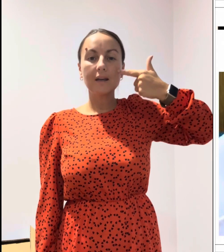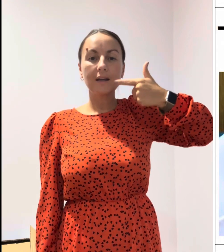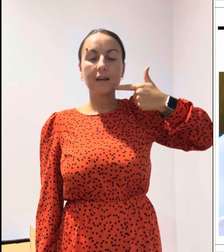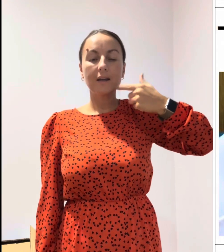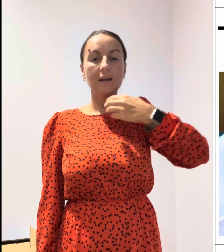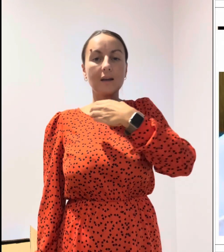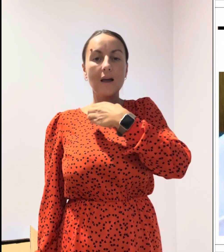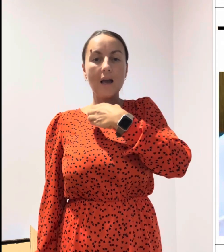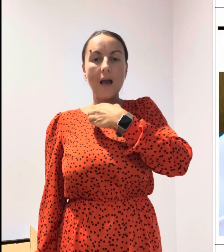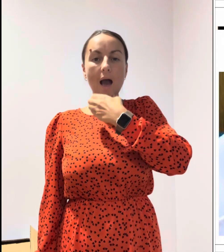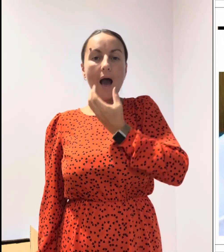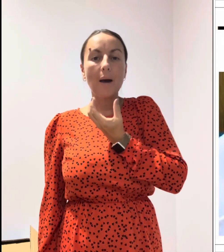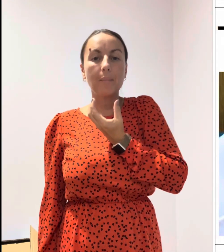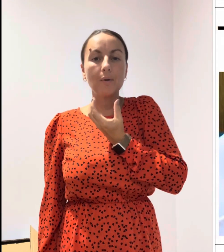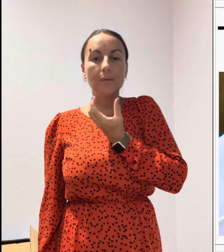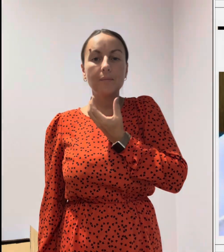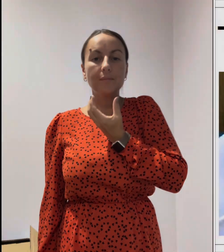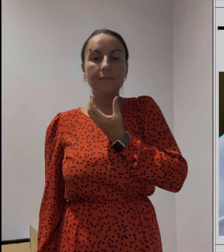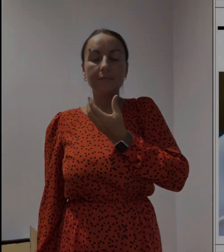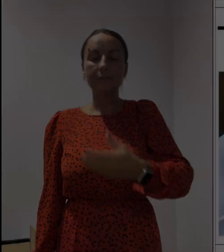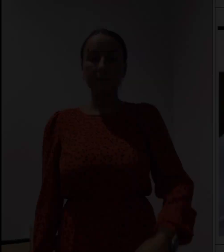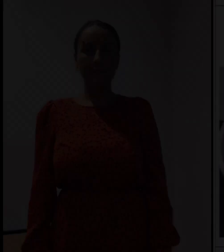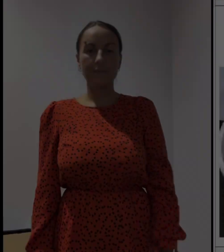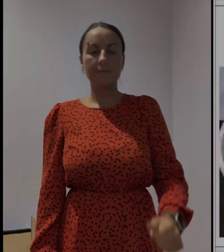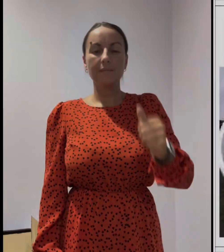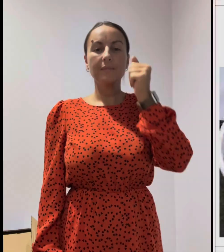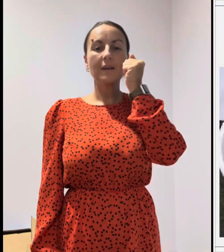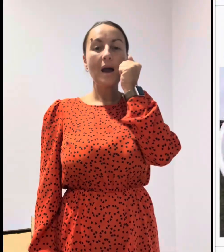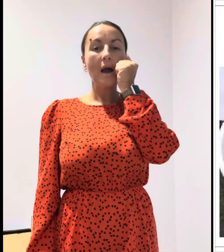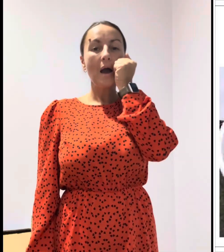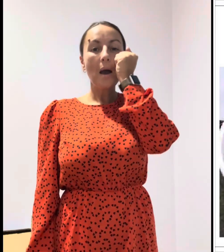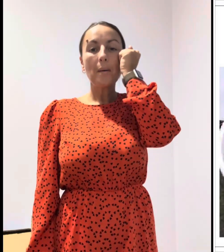toffee, apple.